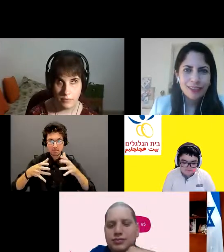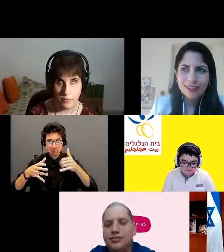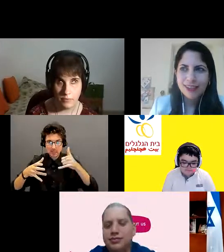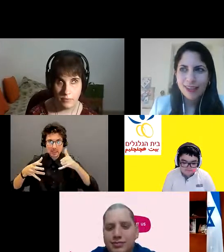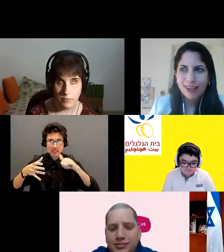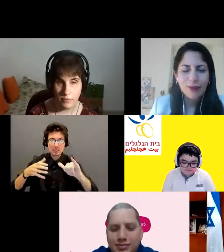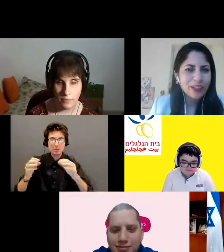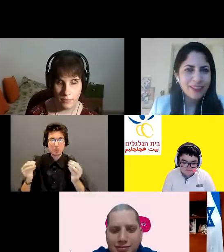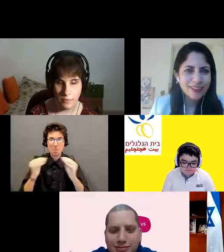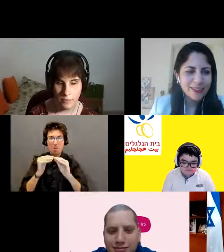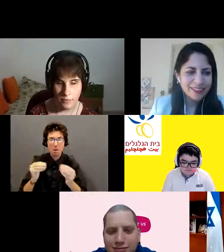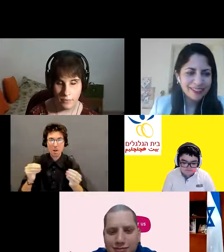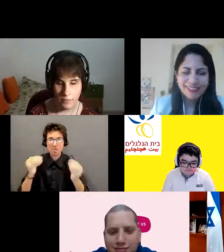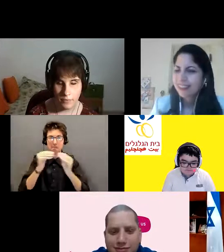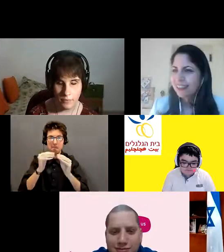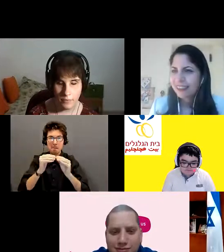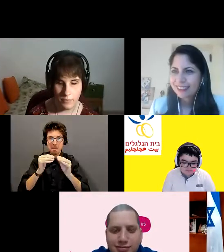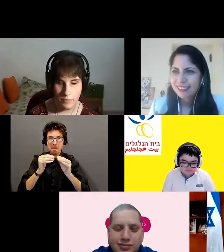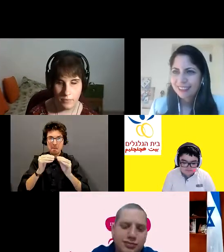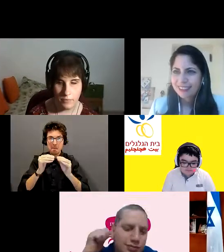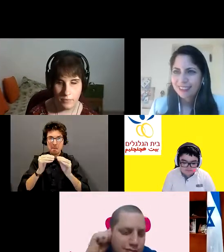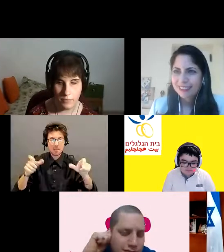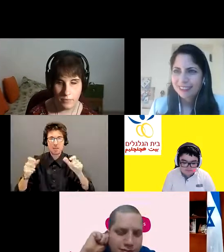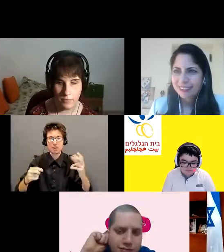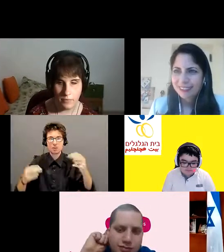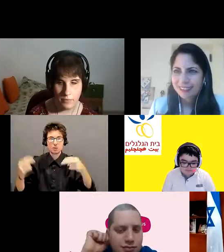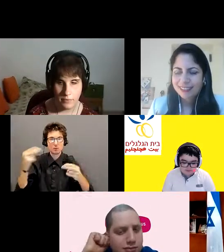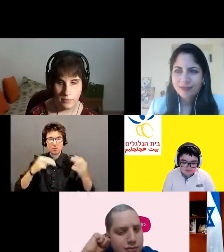few minutes and then we're gonna start.